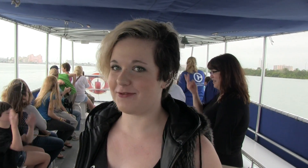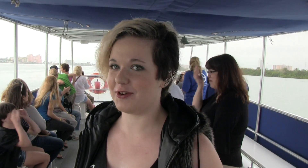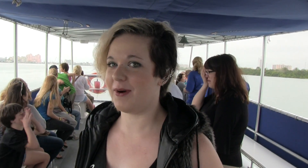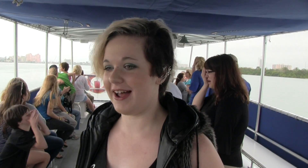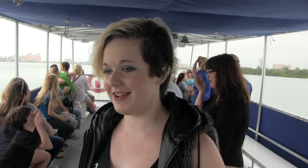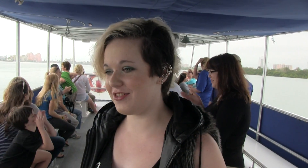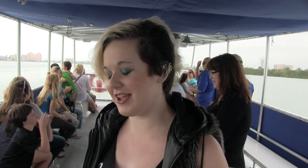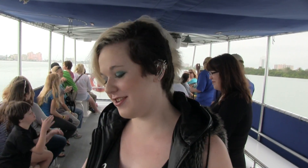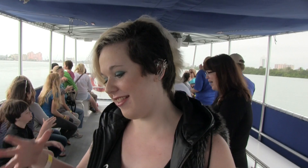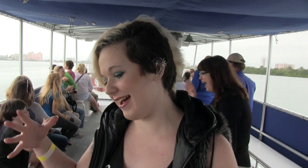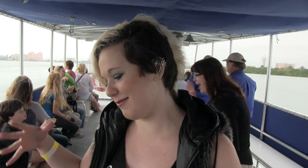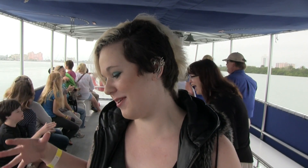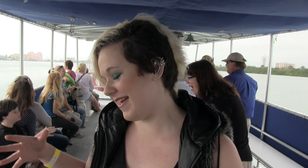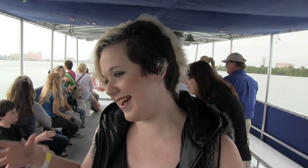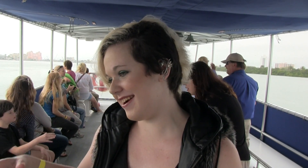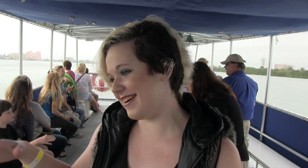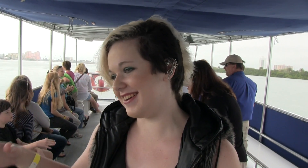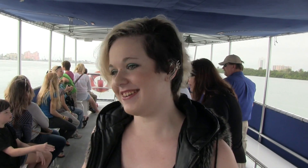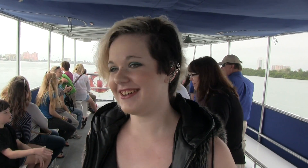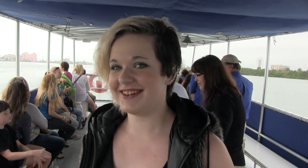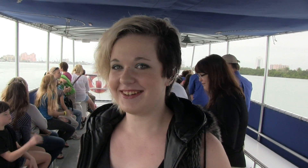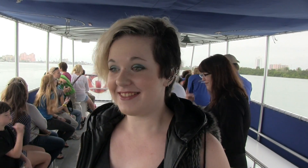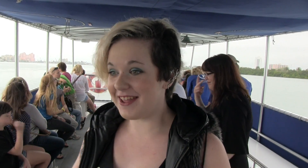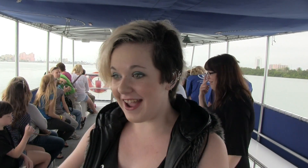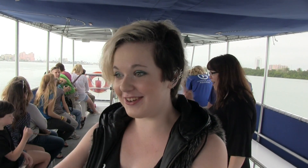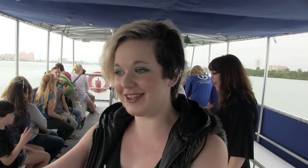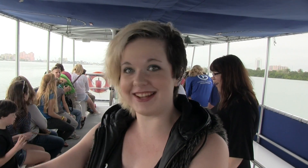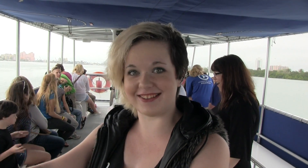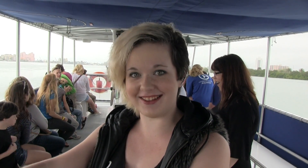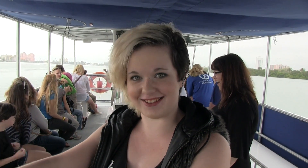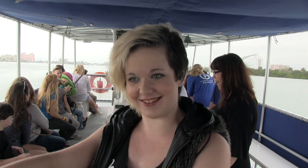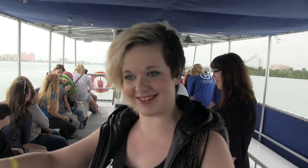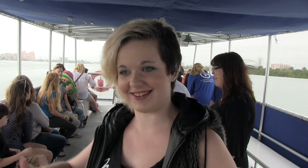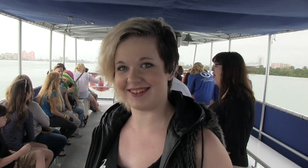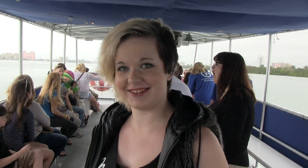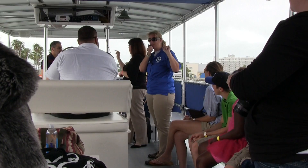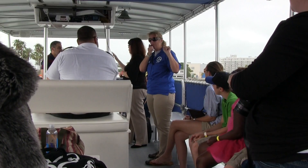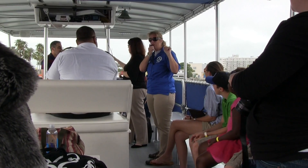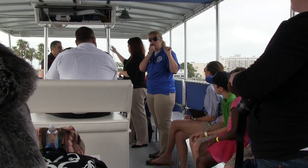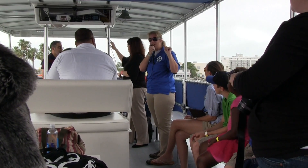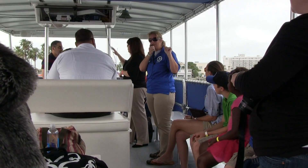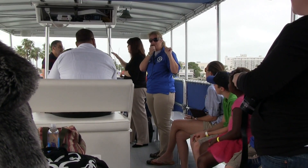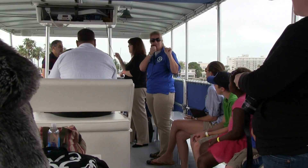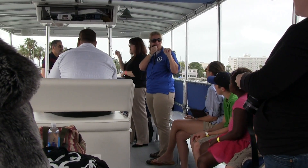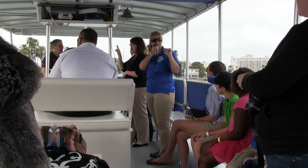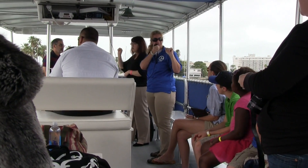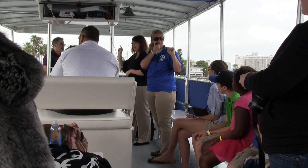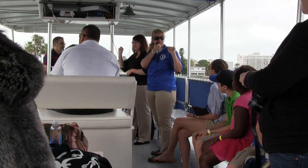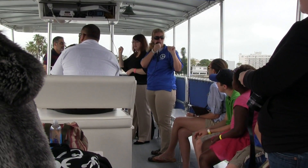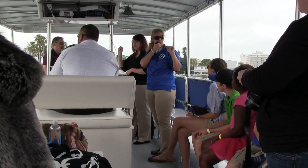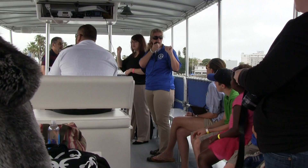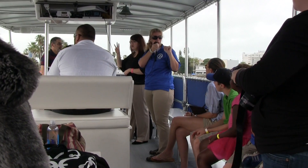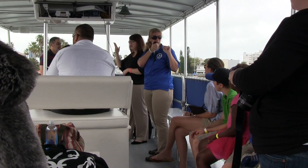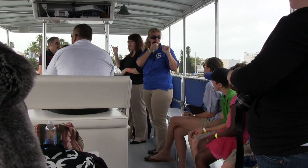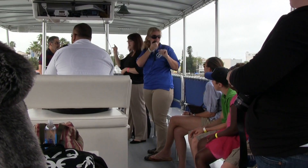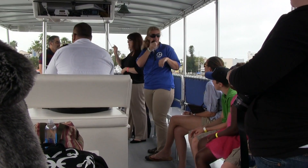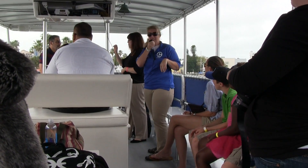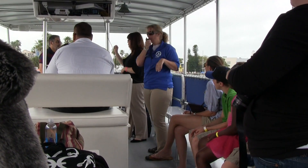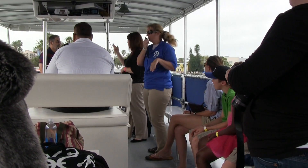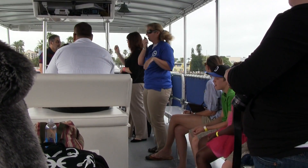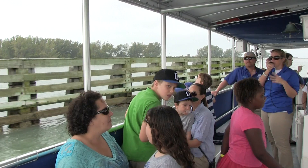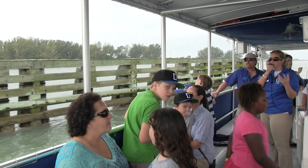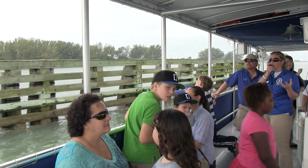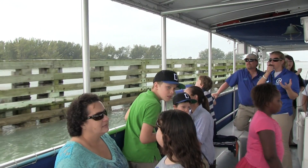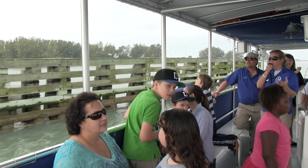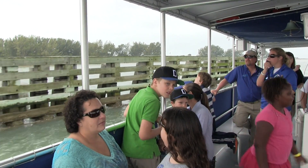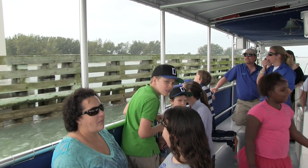existed after a while you think you're the last one there and they actually exist. The first thing we'll be doing is going out on a boat and we're going to